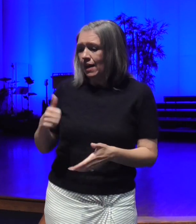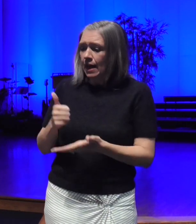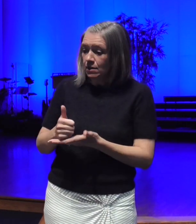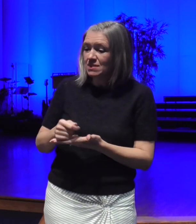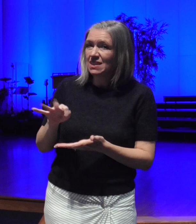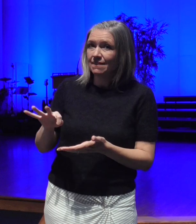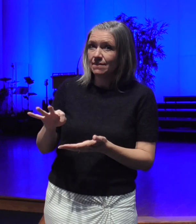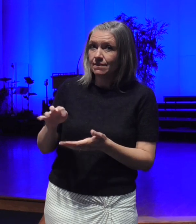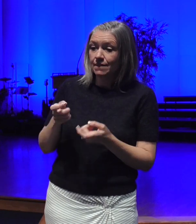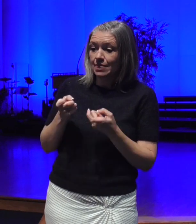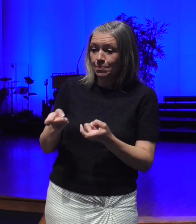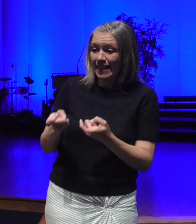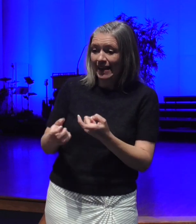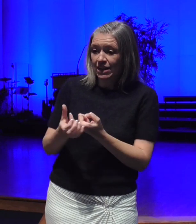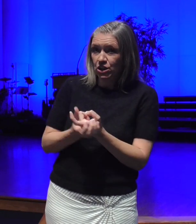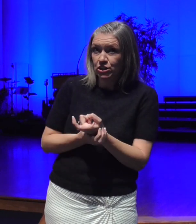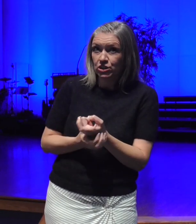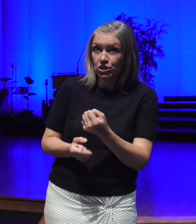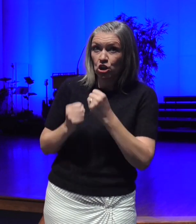blade guards off the skates.